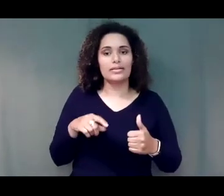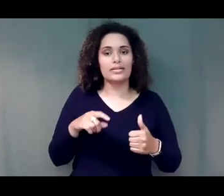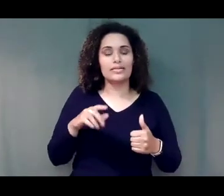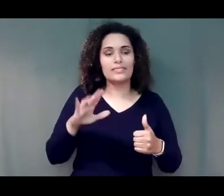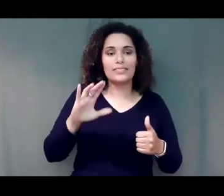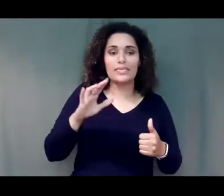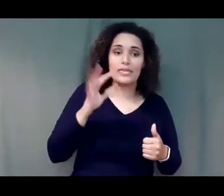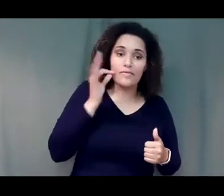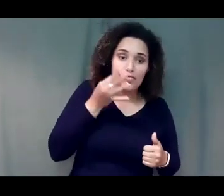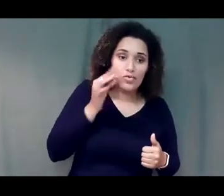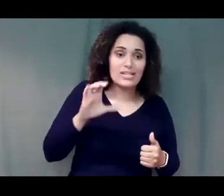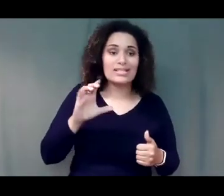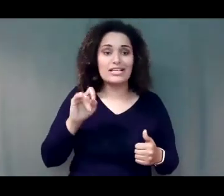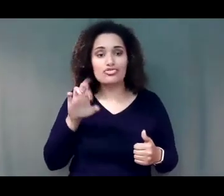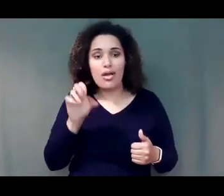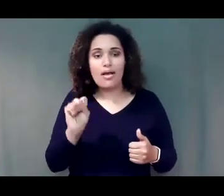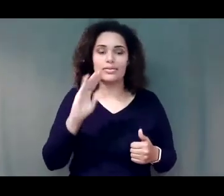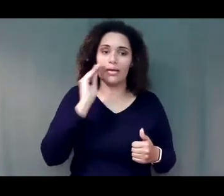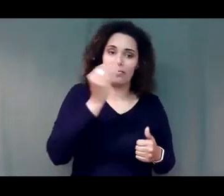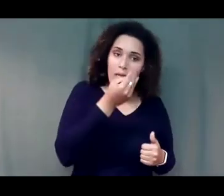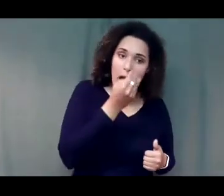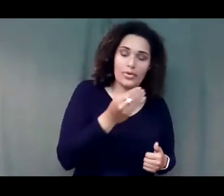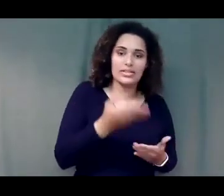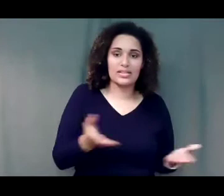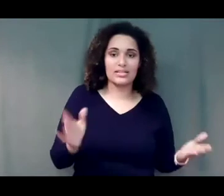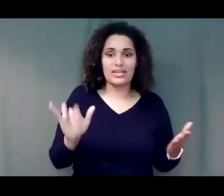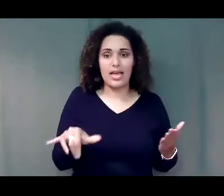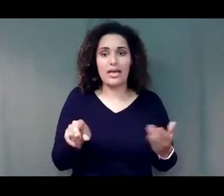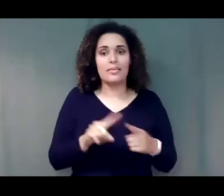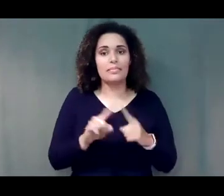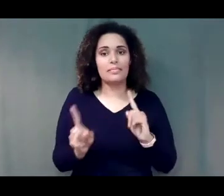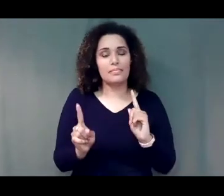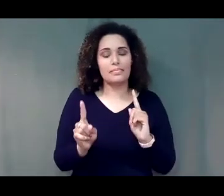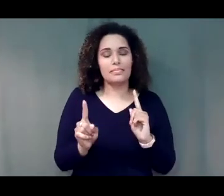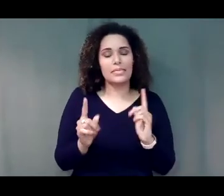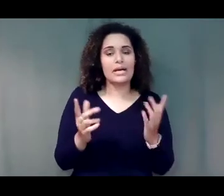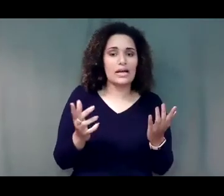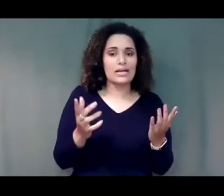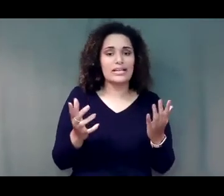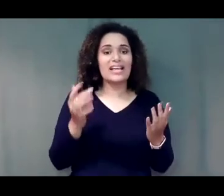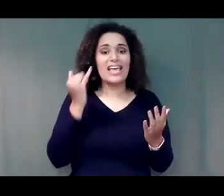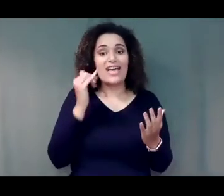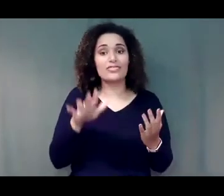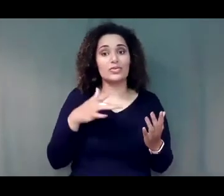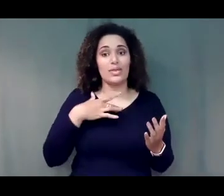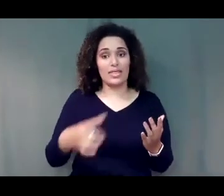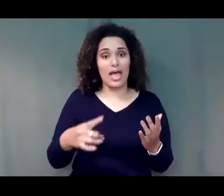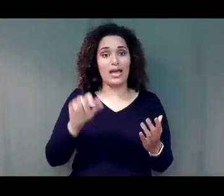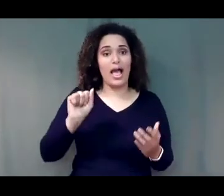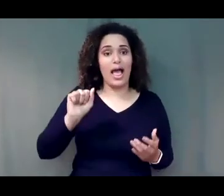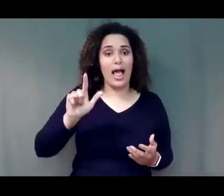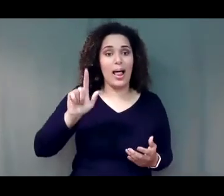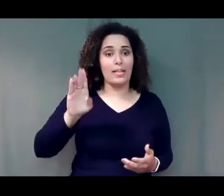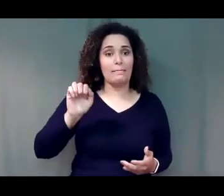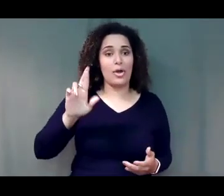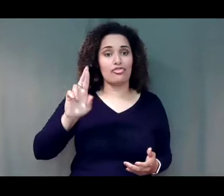citruses and the floweries and right, things like that are the kind of things that if you're a fan of Black Ankle Albarino,